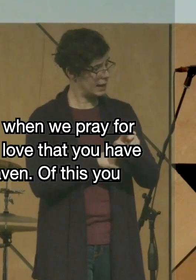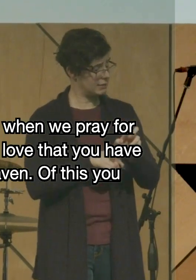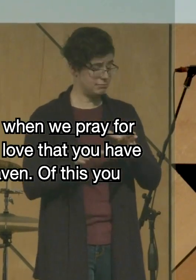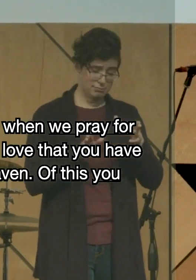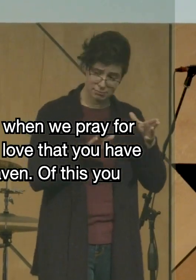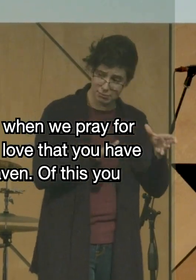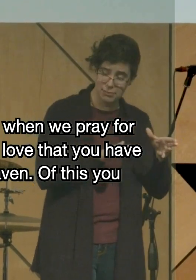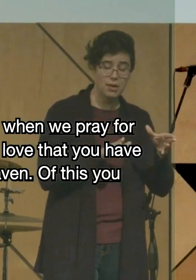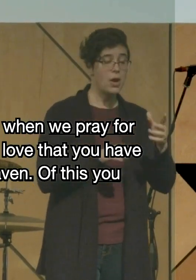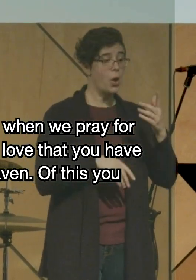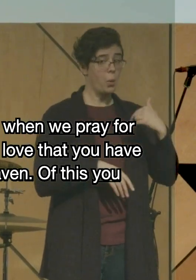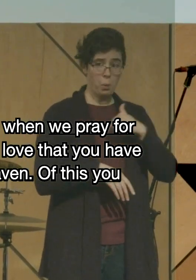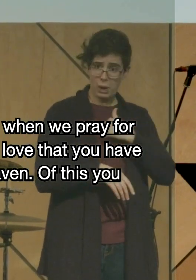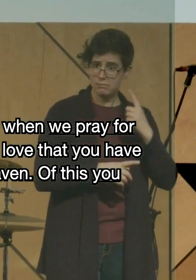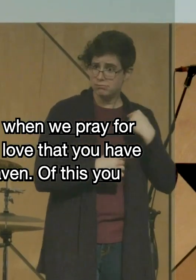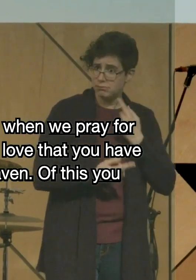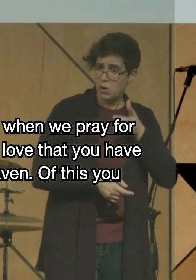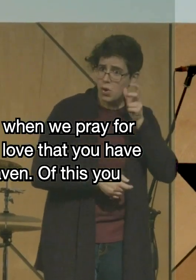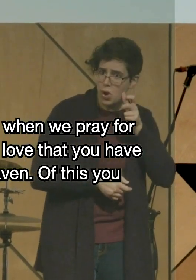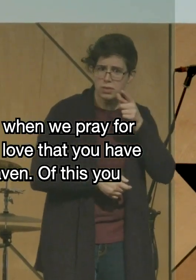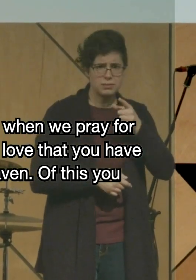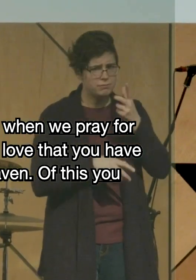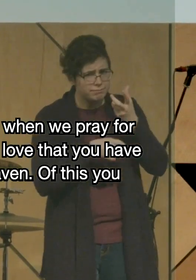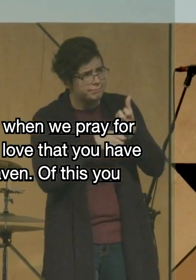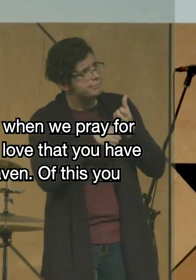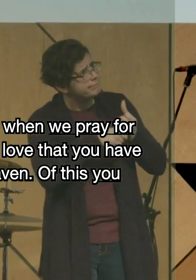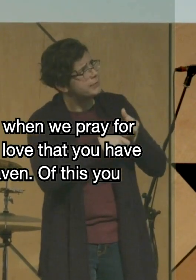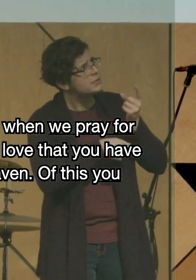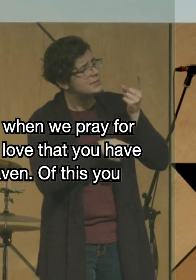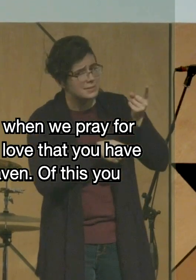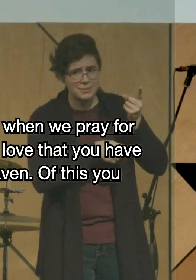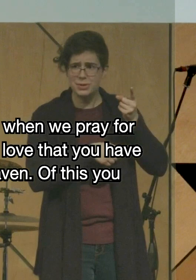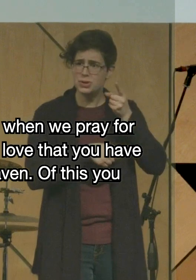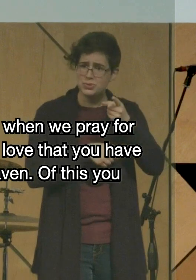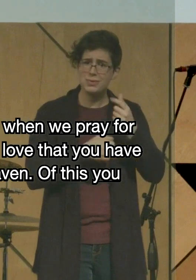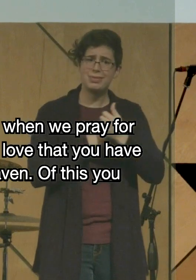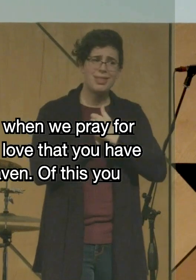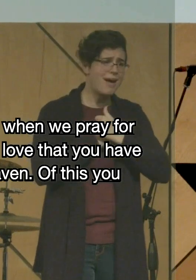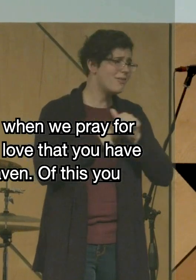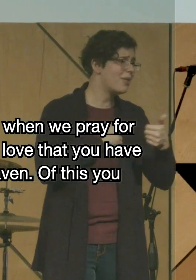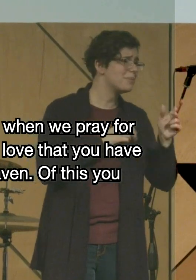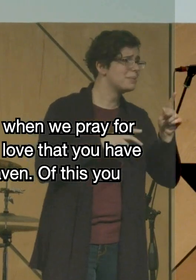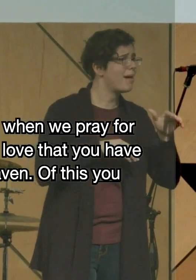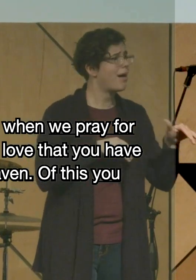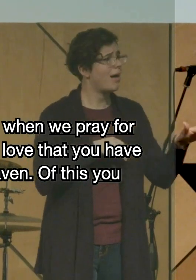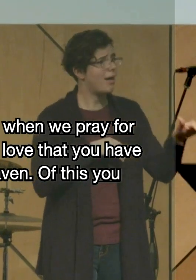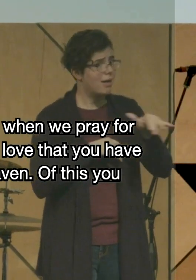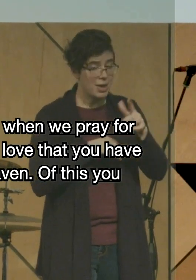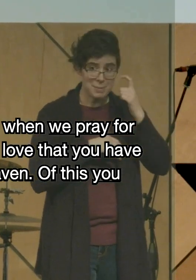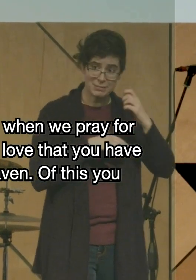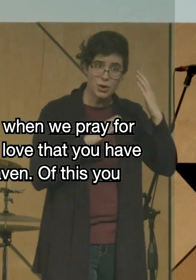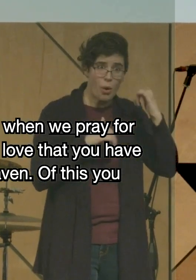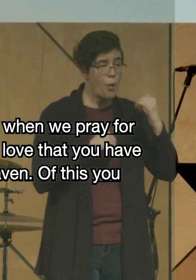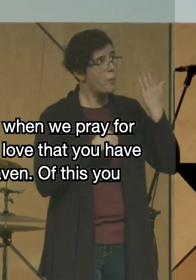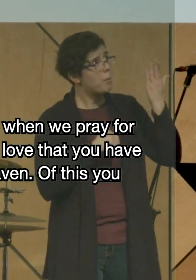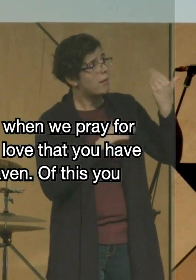on. Since we heard of your faith in Christ Jesus and of the love that you have for all the saints, because of the hope laid up for you